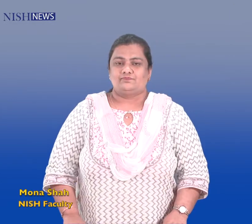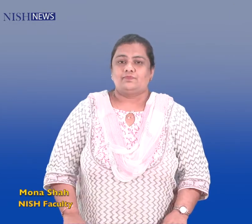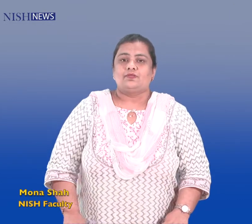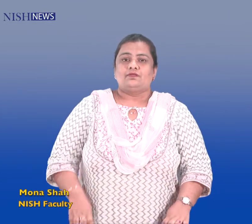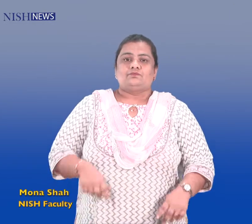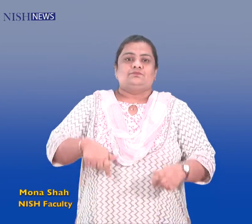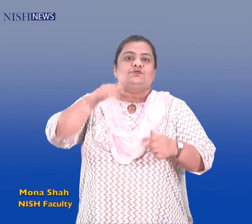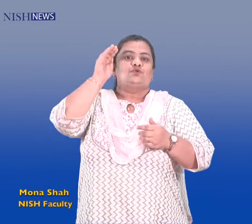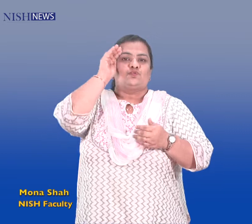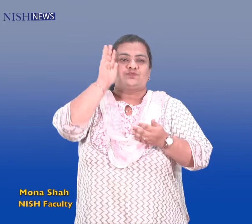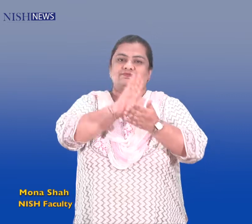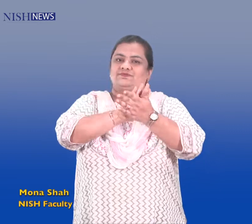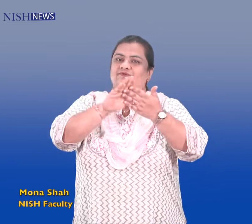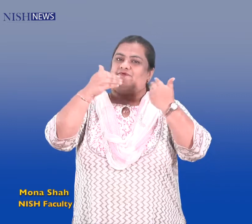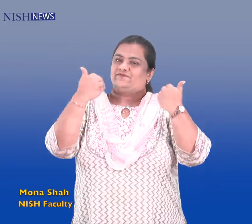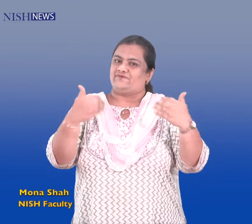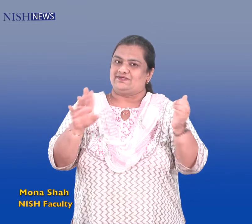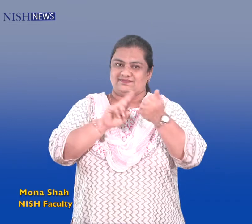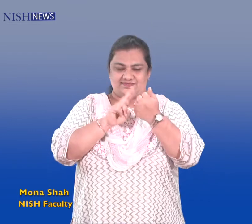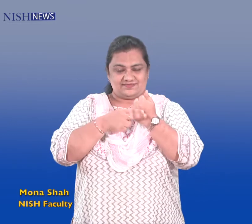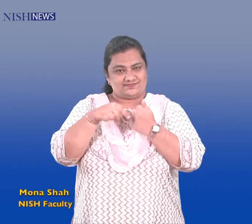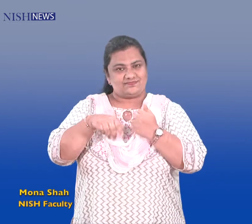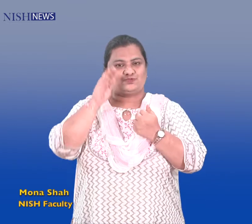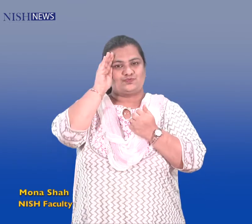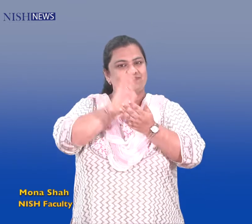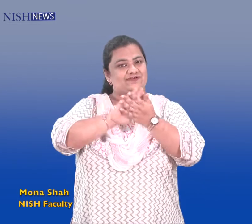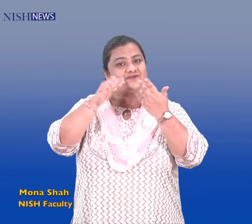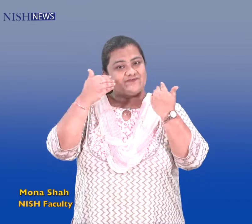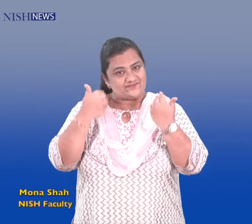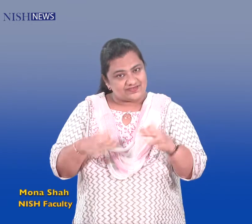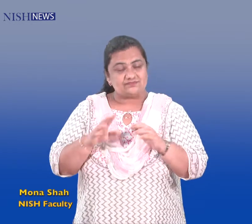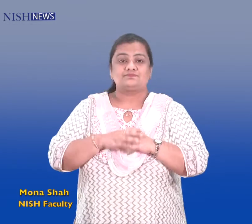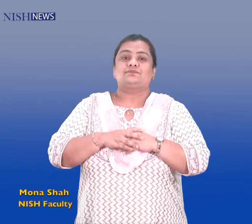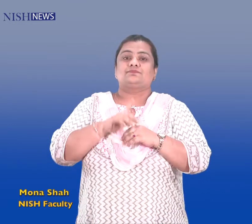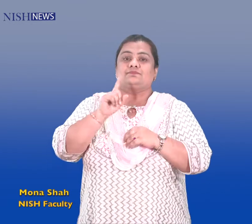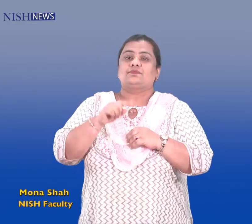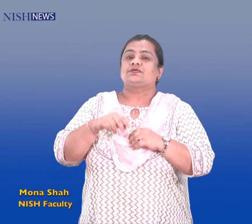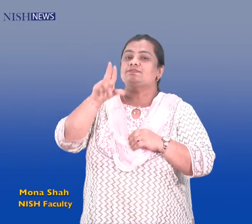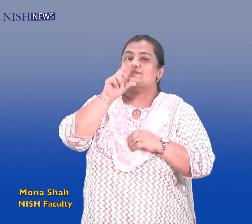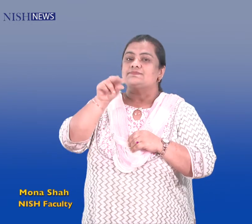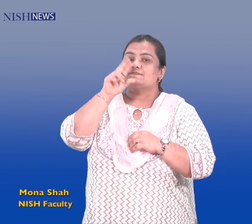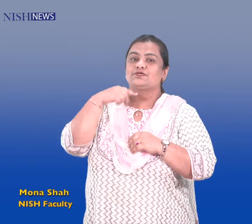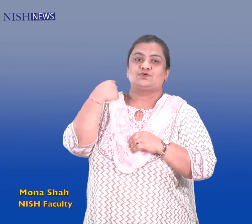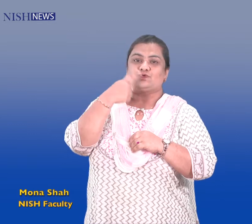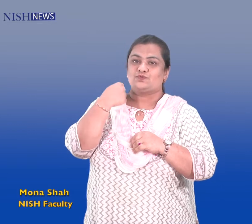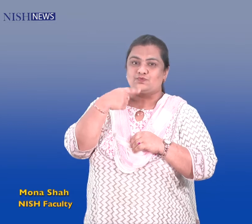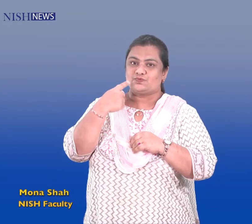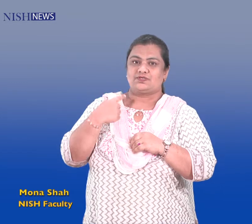With this news, we come to the end of Niche News weekly broadcast. I am Sylvie Maximena, Niche faculty presenting the news for you